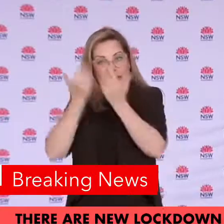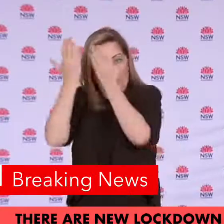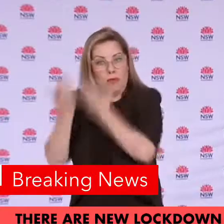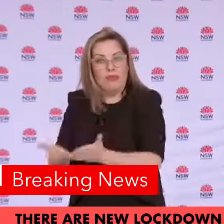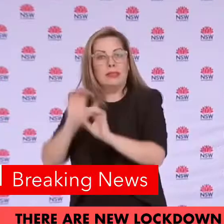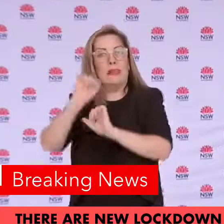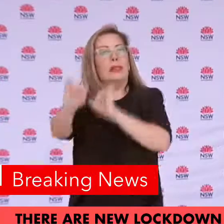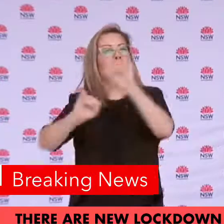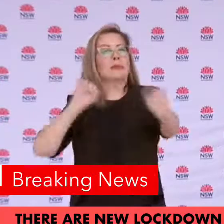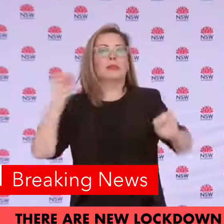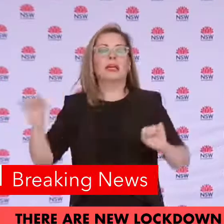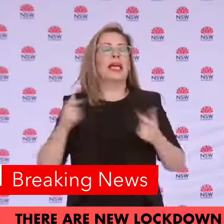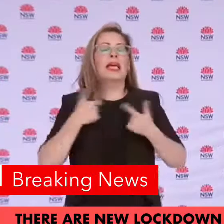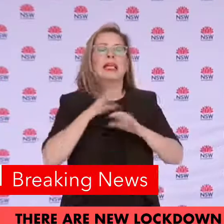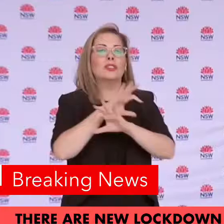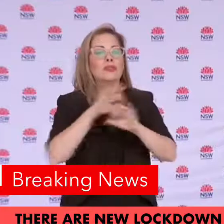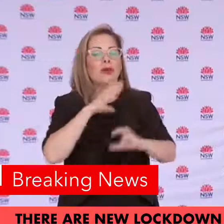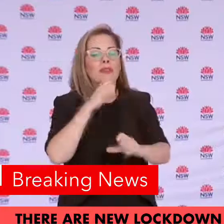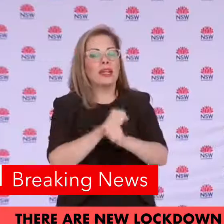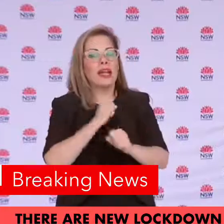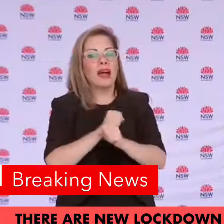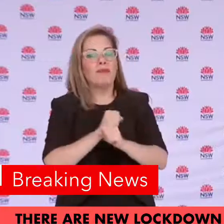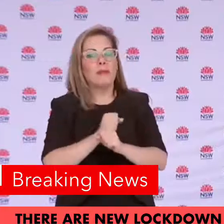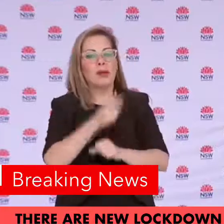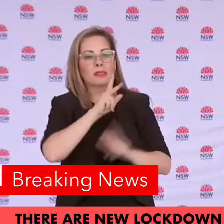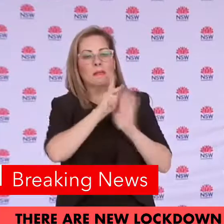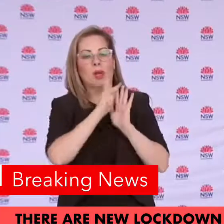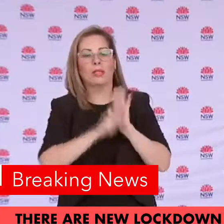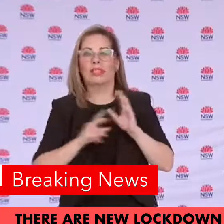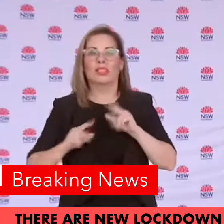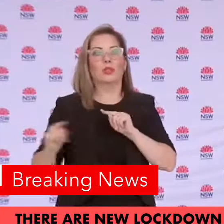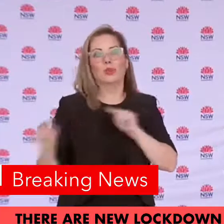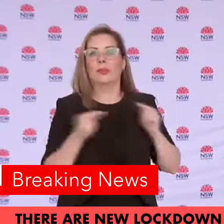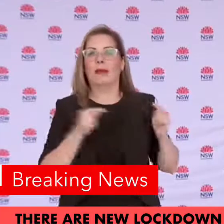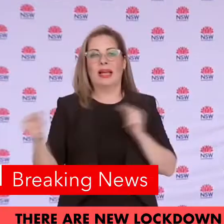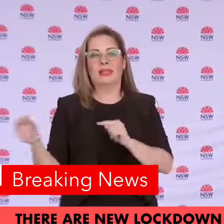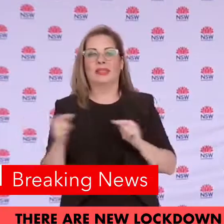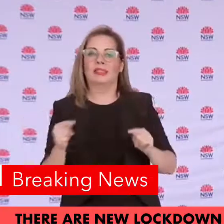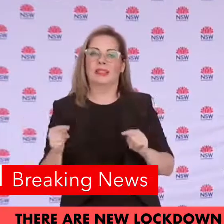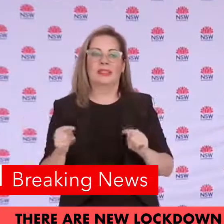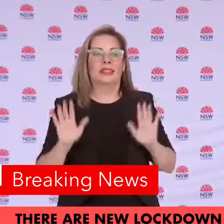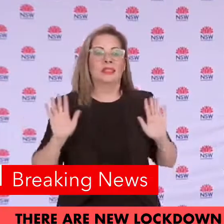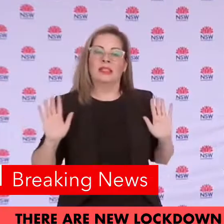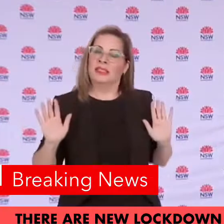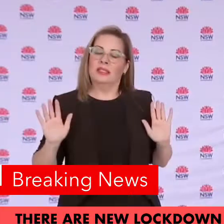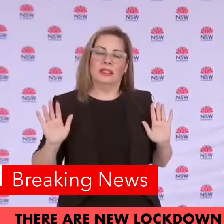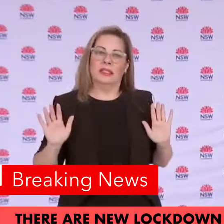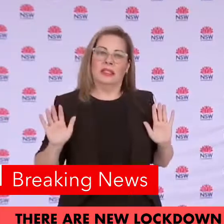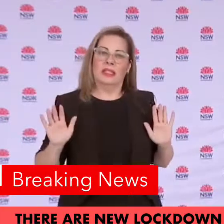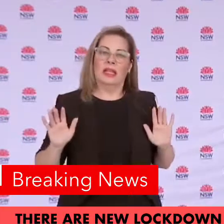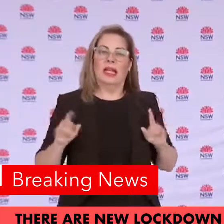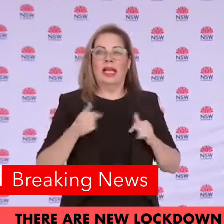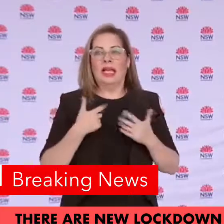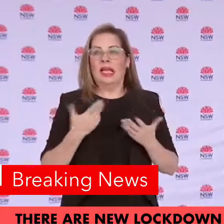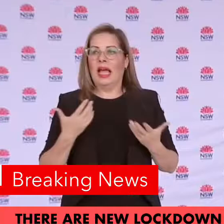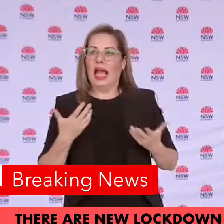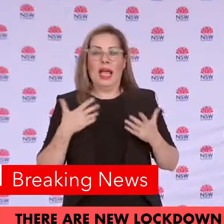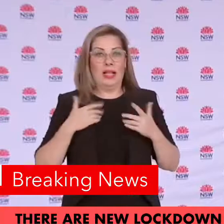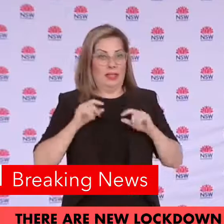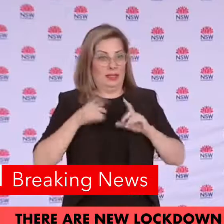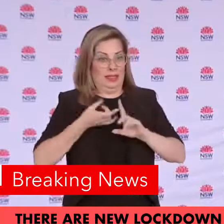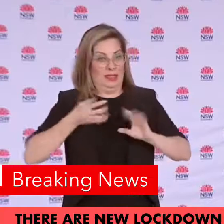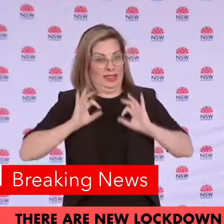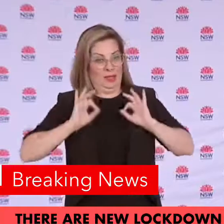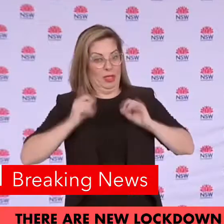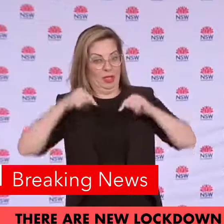not always up to me, but I would say that is my strong preference, and it's not government policy to debate it. It's at this time, and it's not government